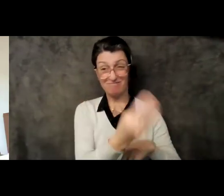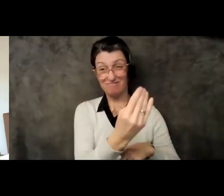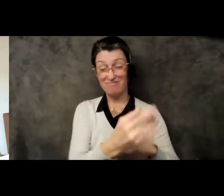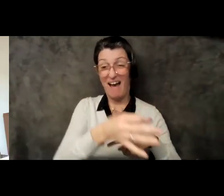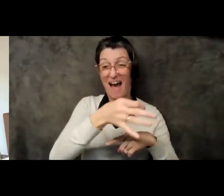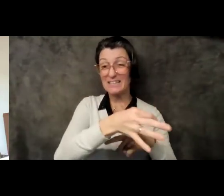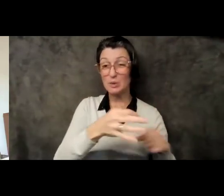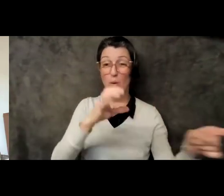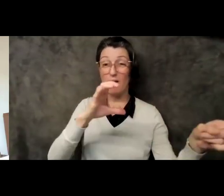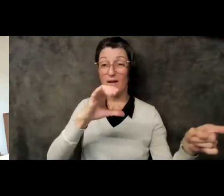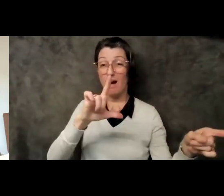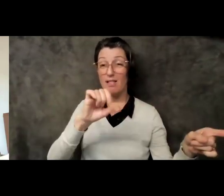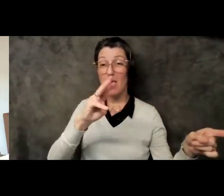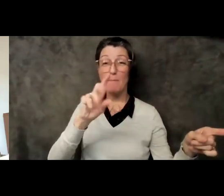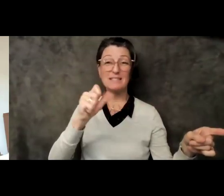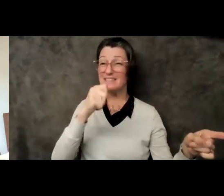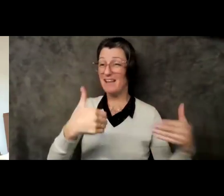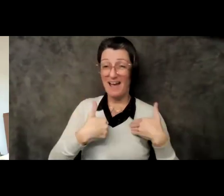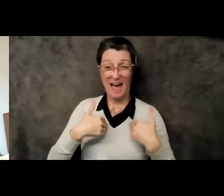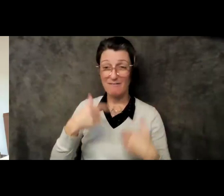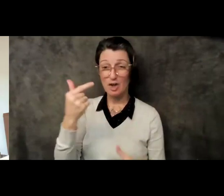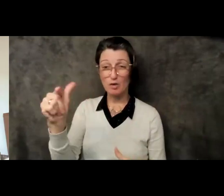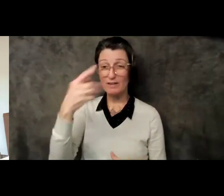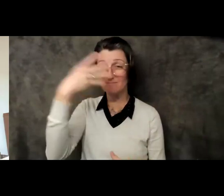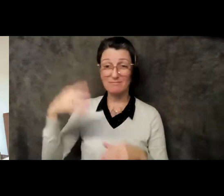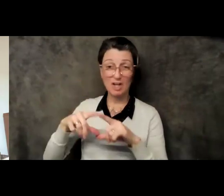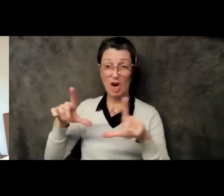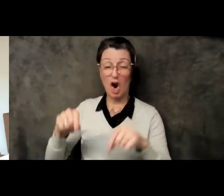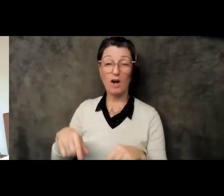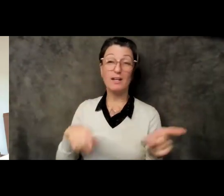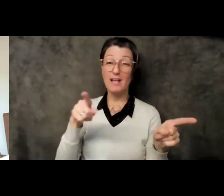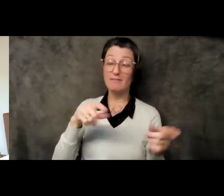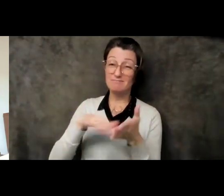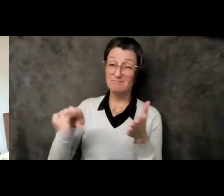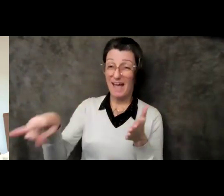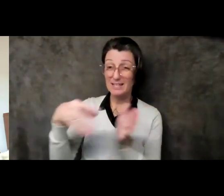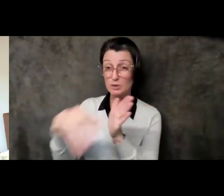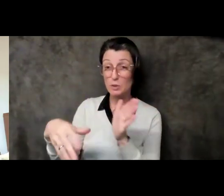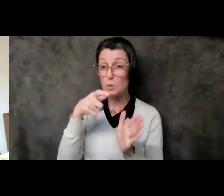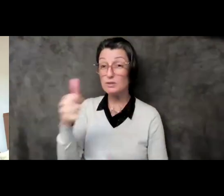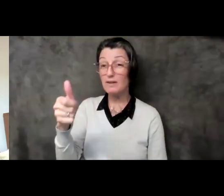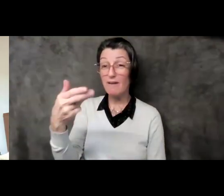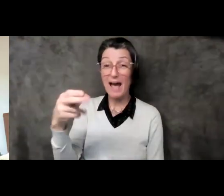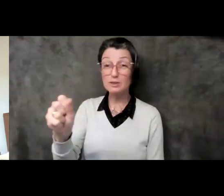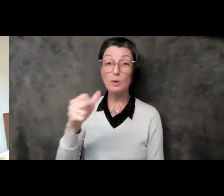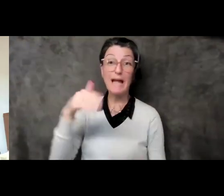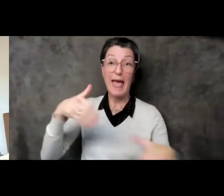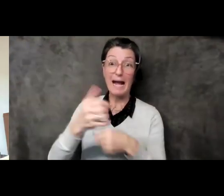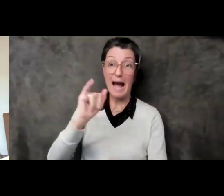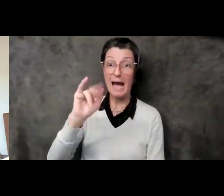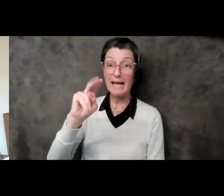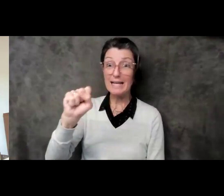got to be ready for the straight A student who has to leave school because her INS paperwork has not come through yet. The social security number she gave